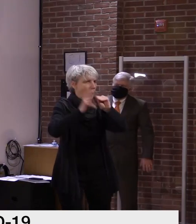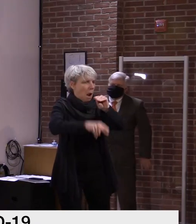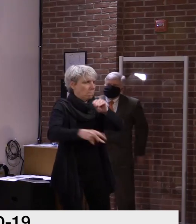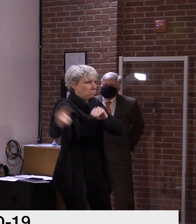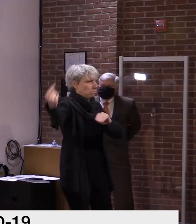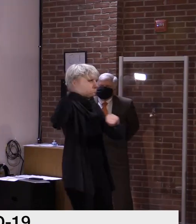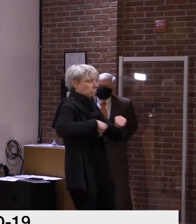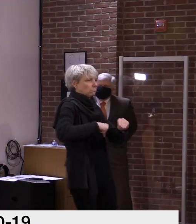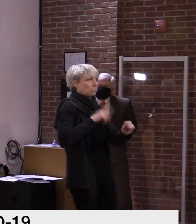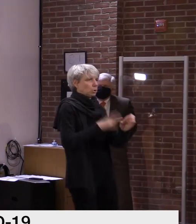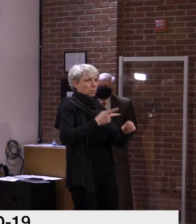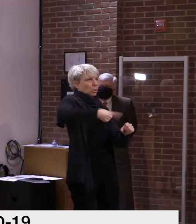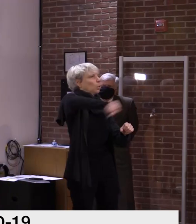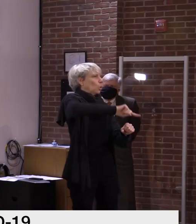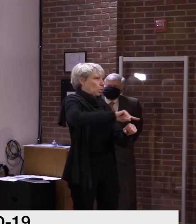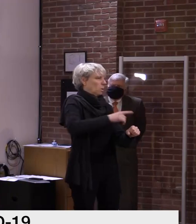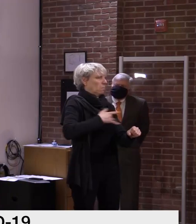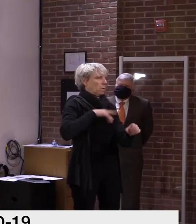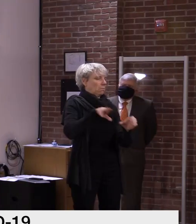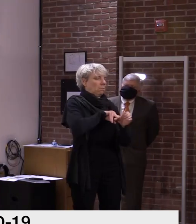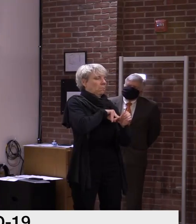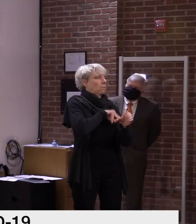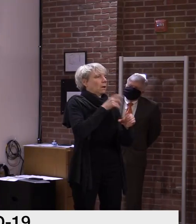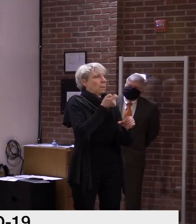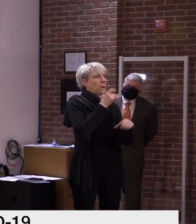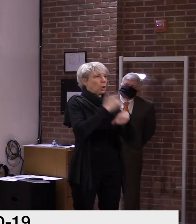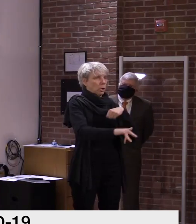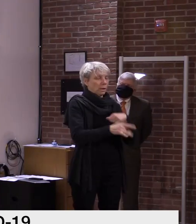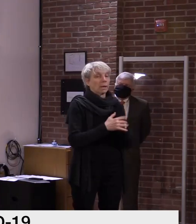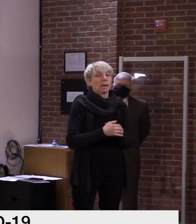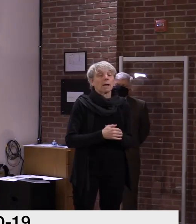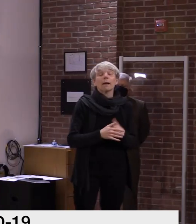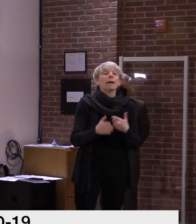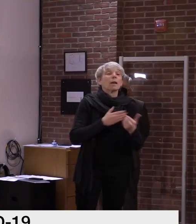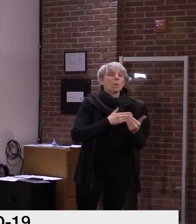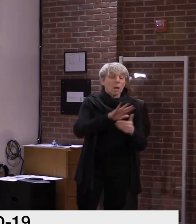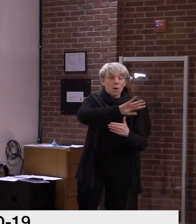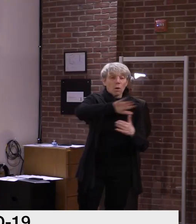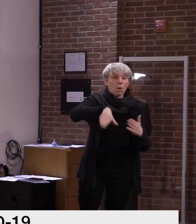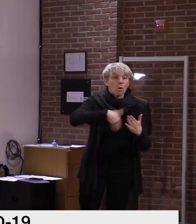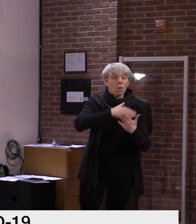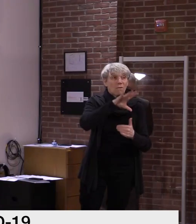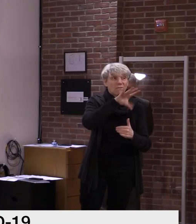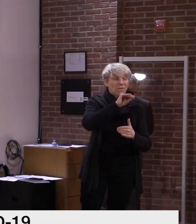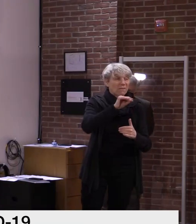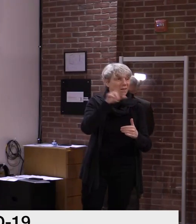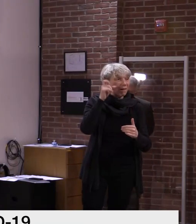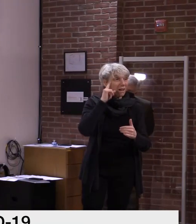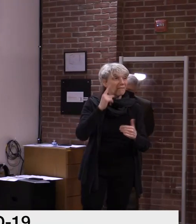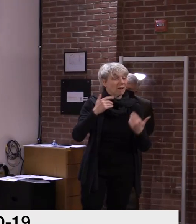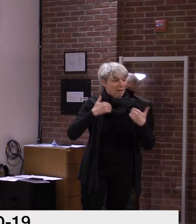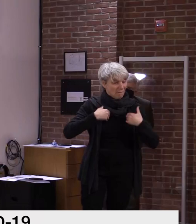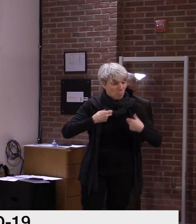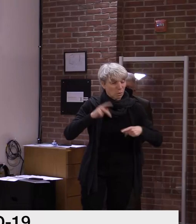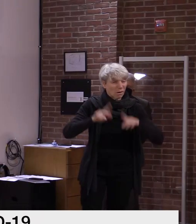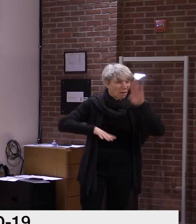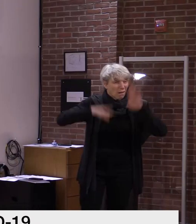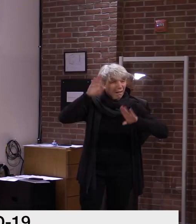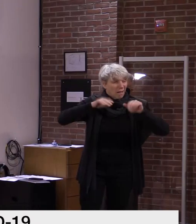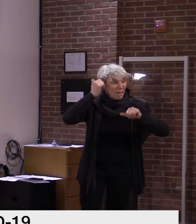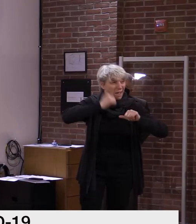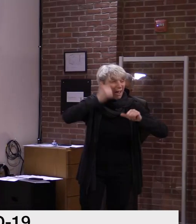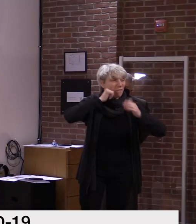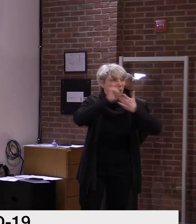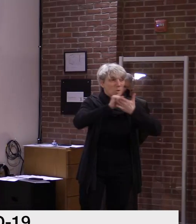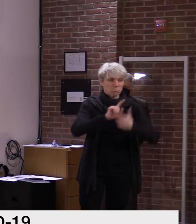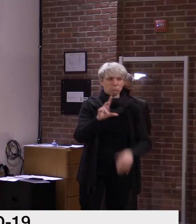that you might have. I did, and so all 50 governors do not have an opportunity to ask their questions or